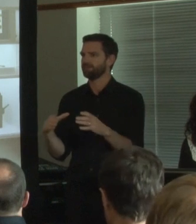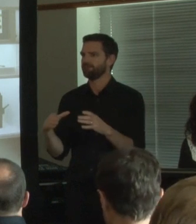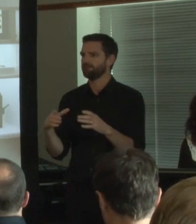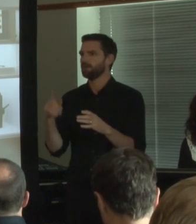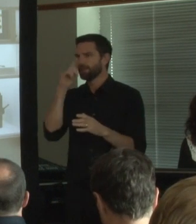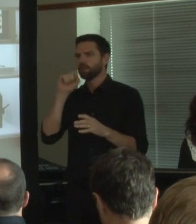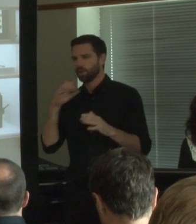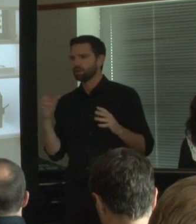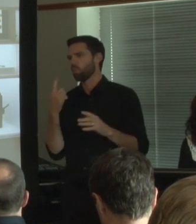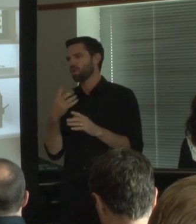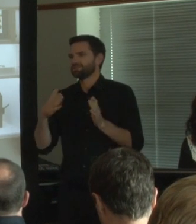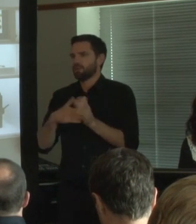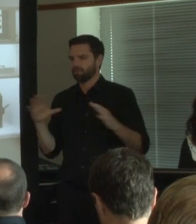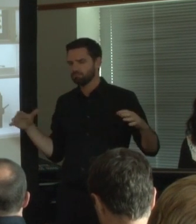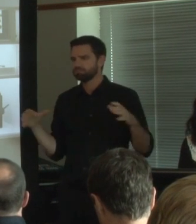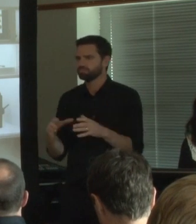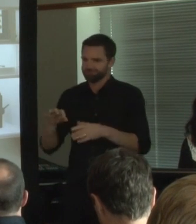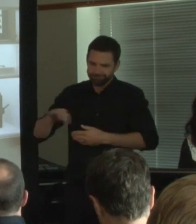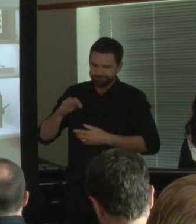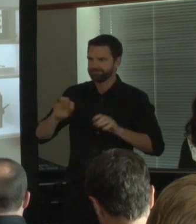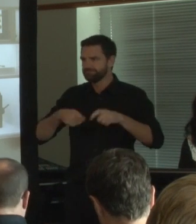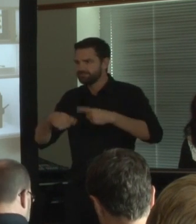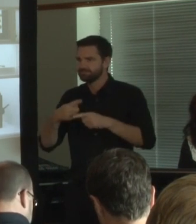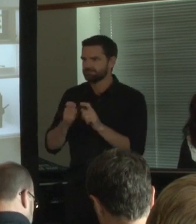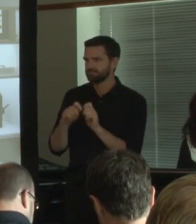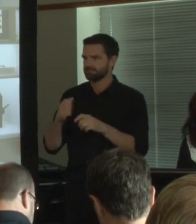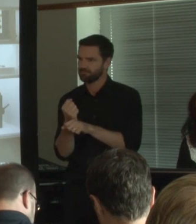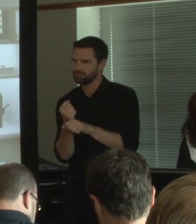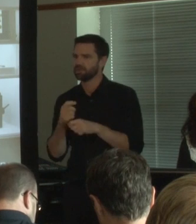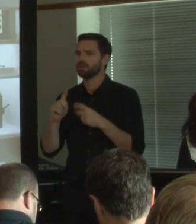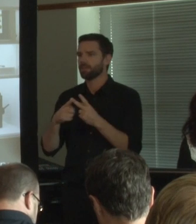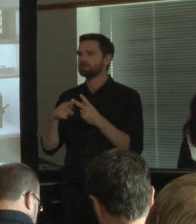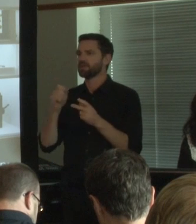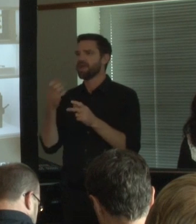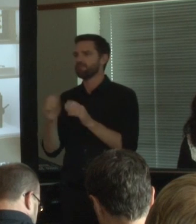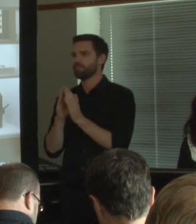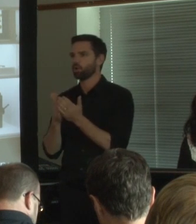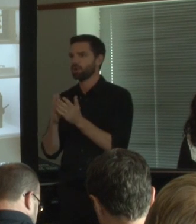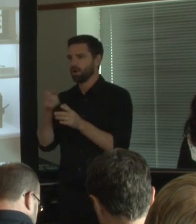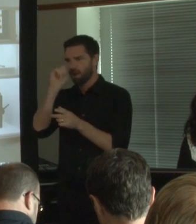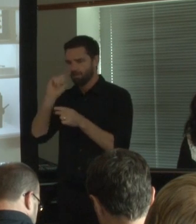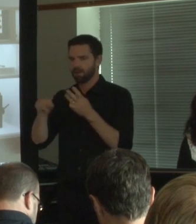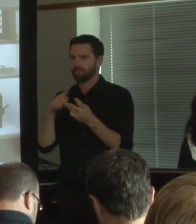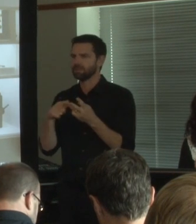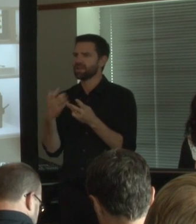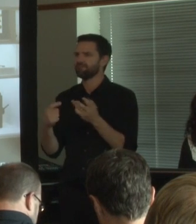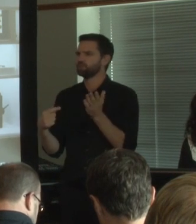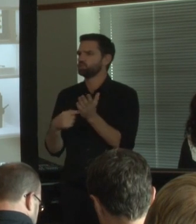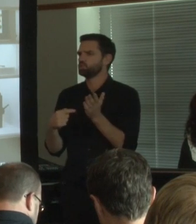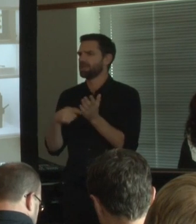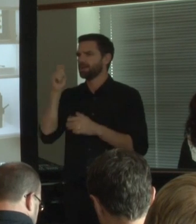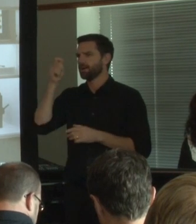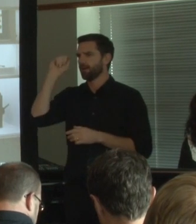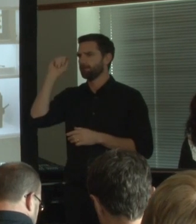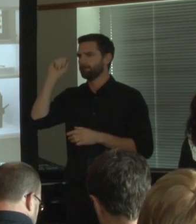works together in the museum. We've got book club and other things, and we've got a Tuesday club, which has a really highly social aspect